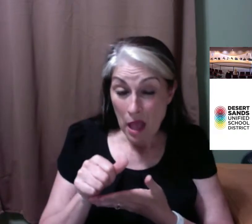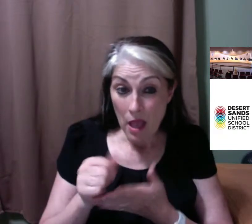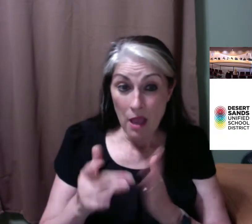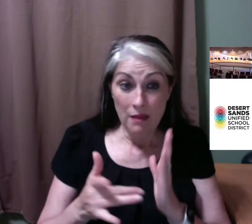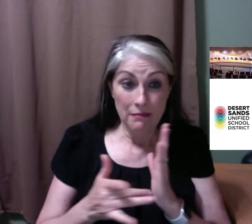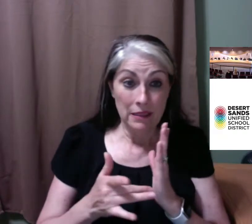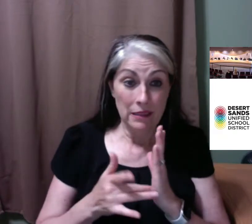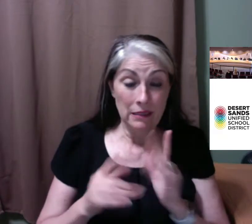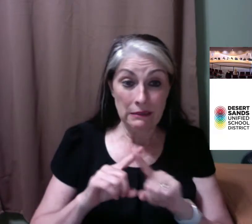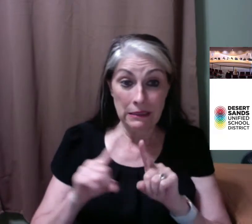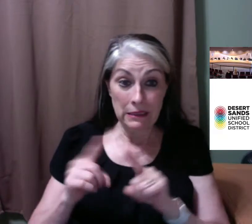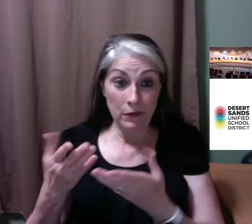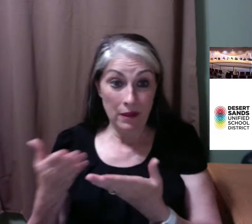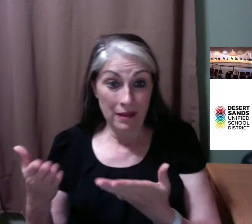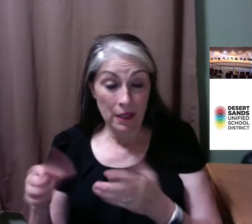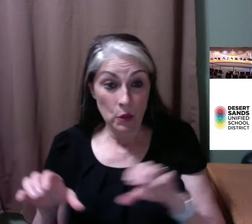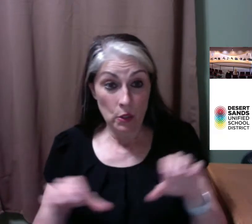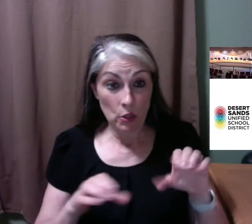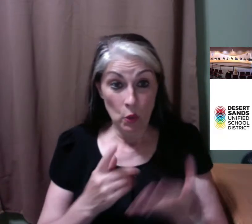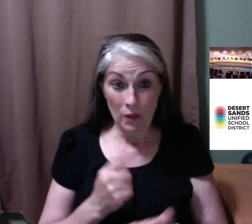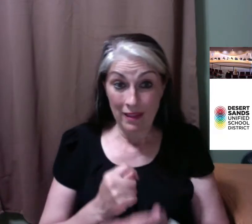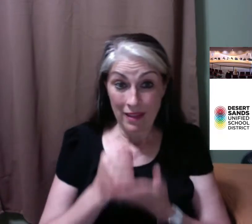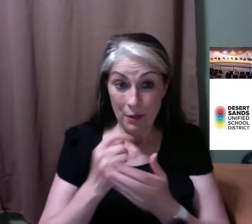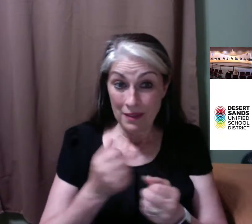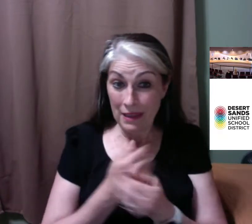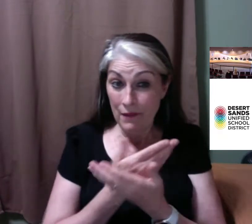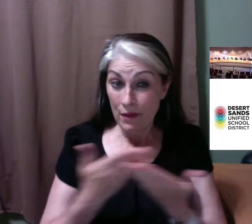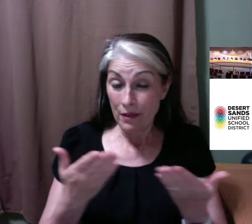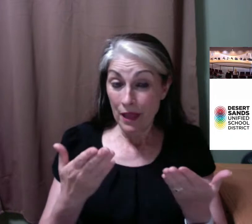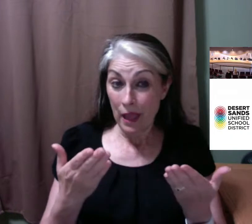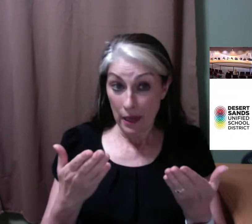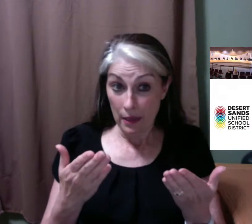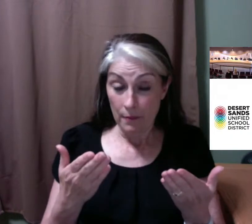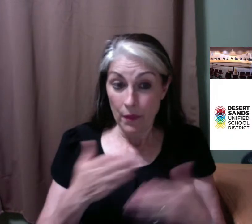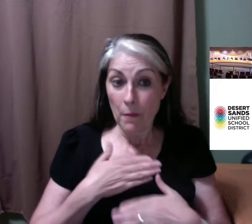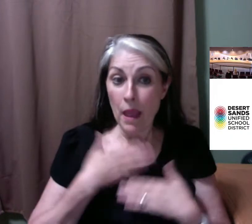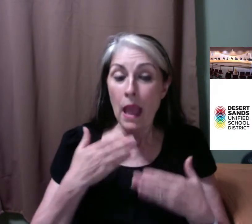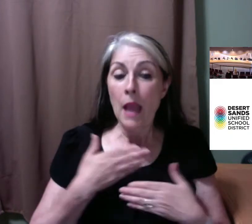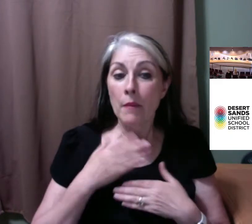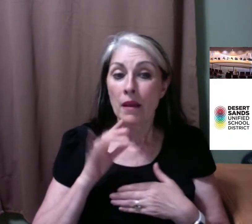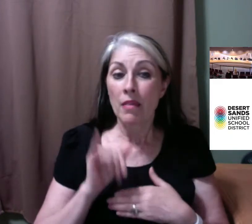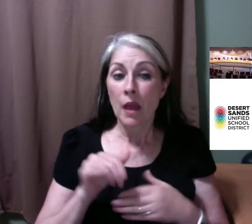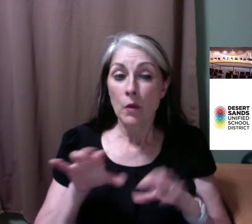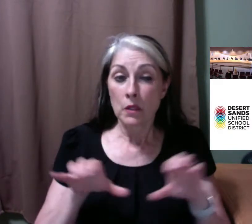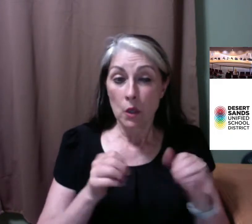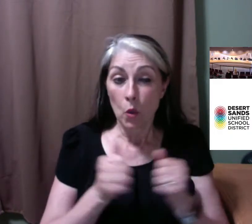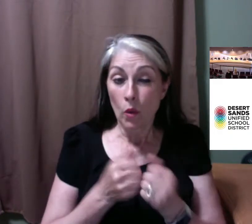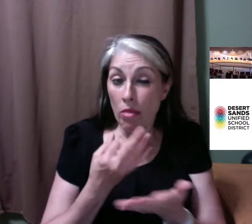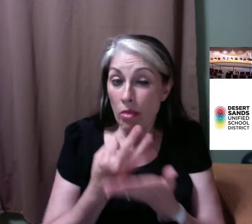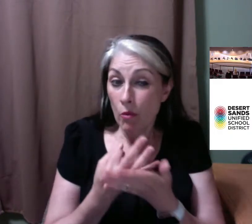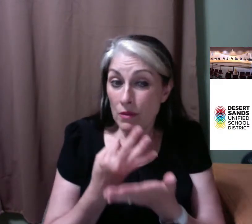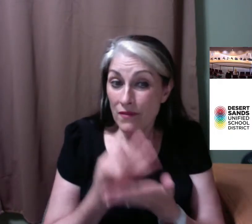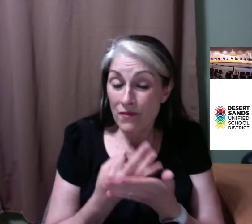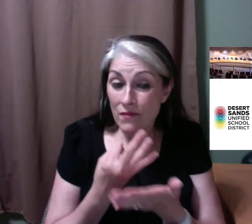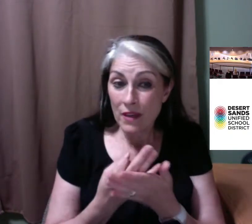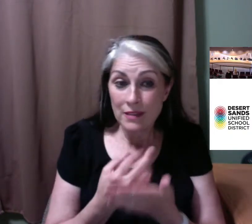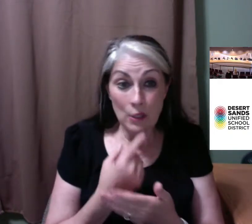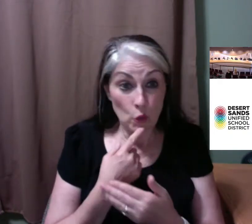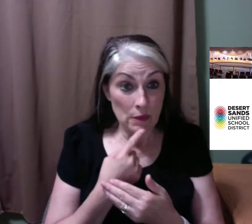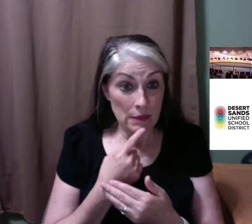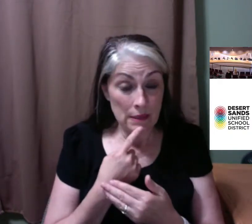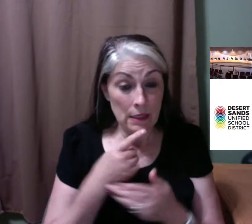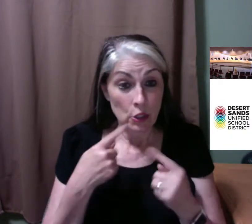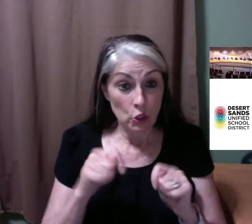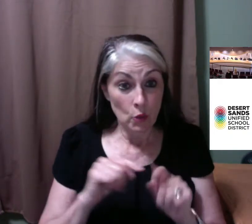and all the different things that we did with the therapists and everything, I'm so glad that all that was done with those funds, like you say, during